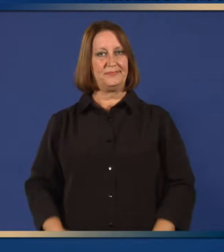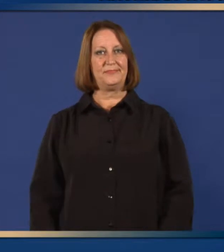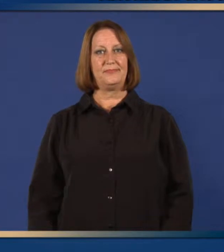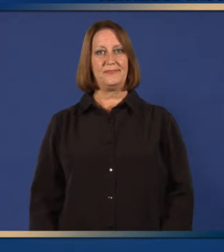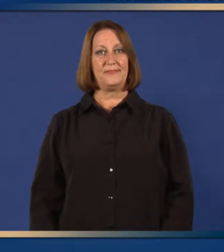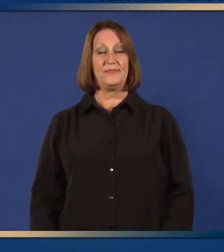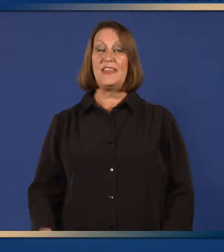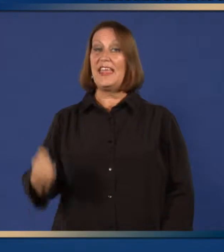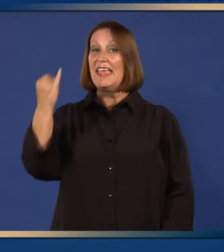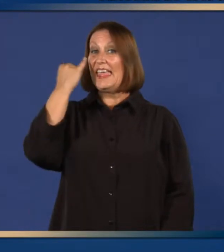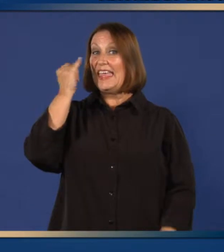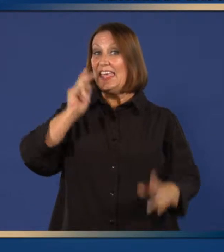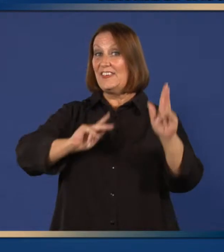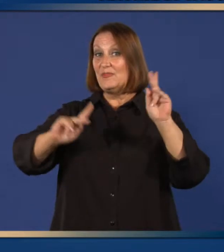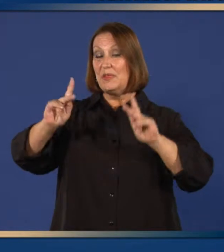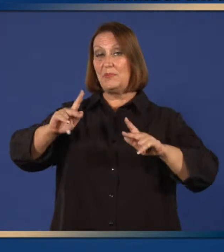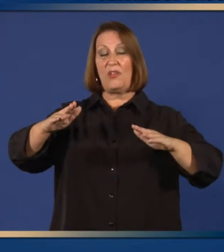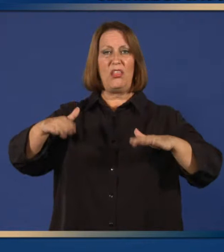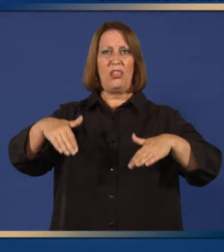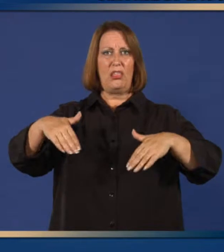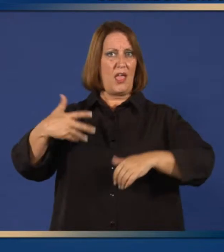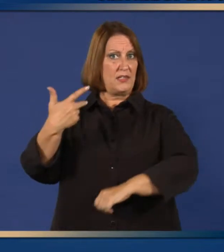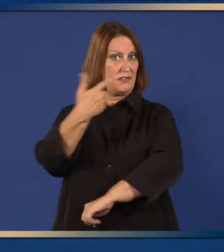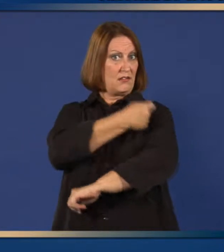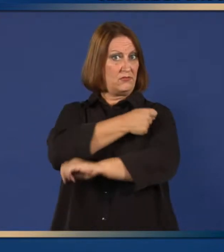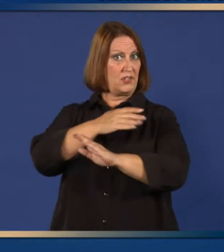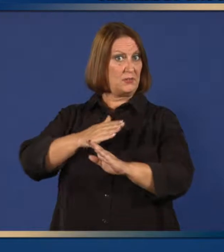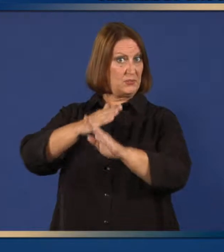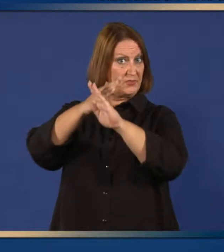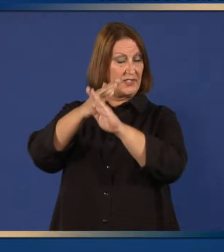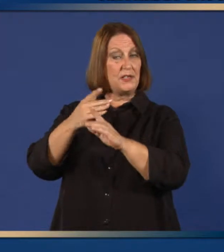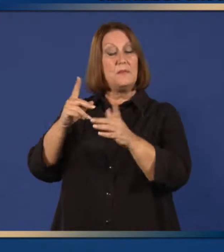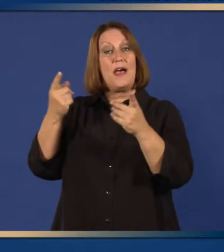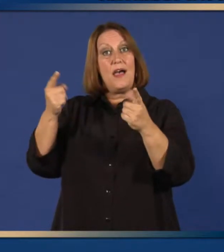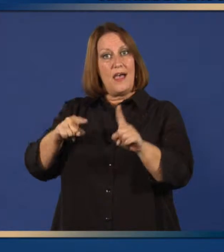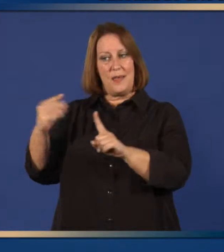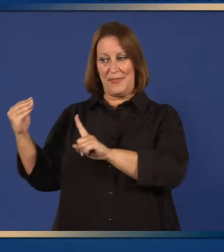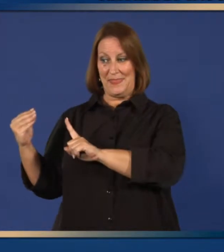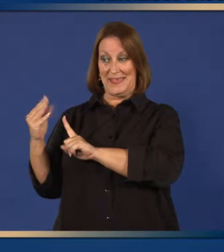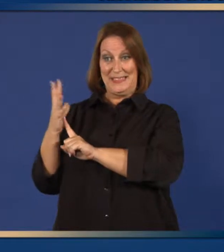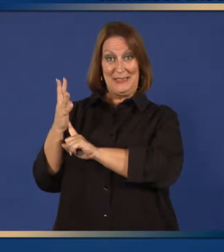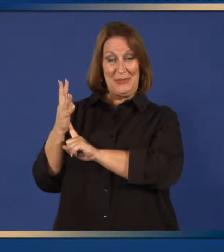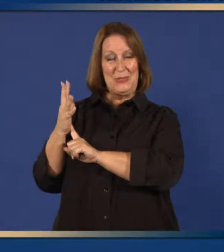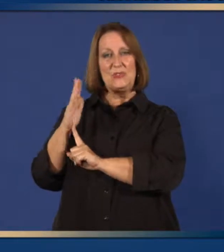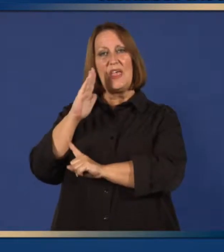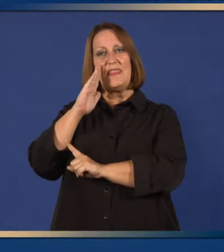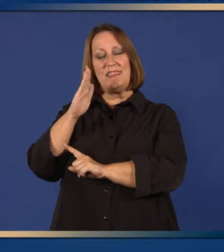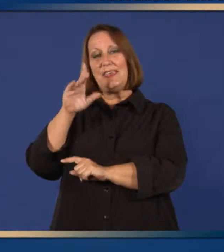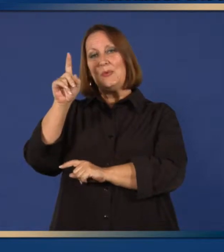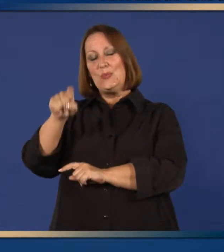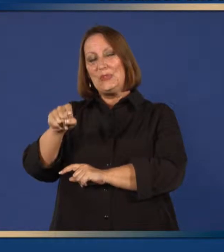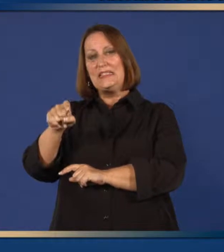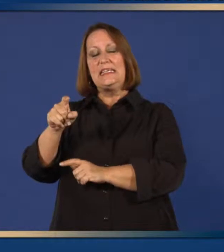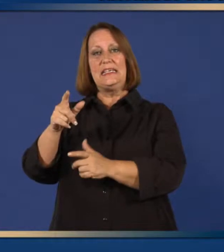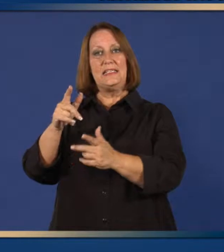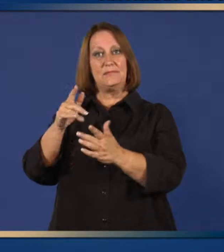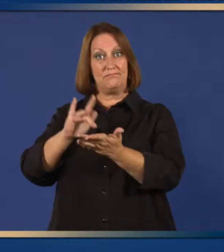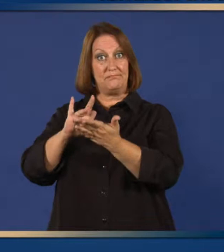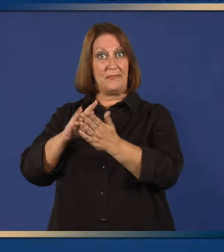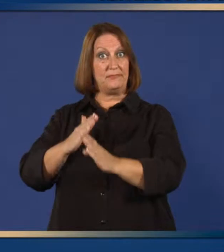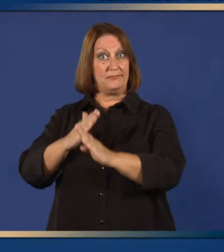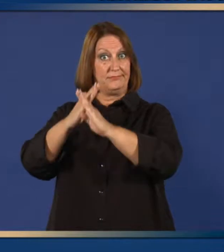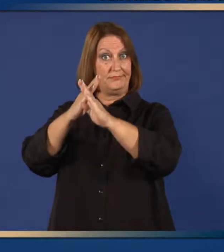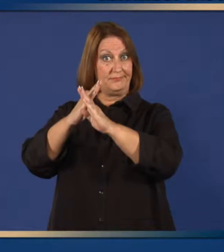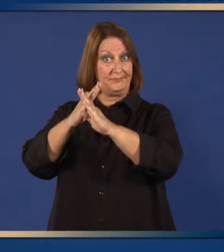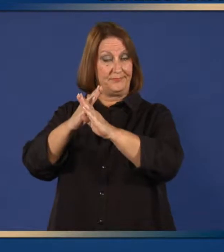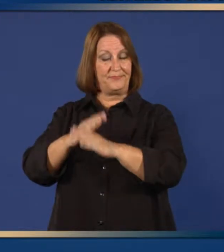Anthrax vaccine is also recommended for unvaccinated people who have been exposed to anthrax in